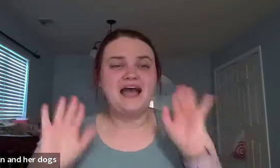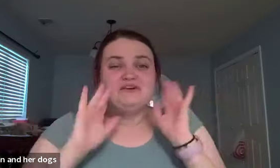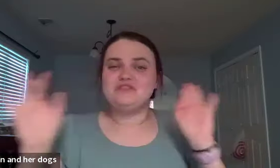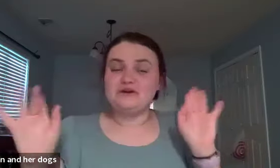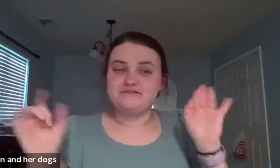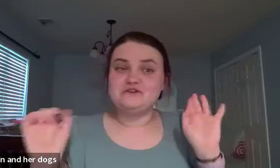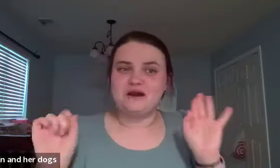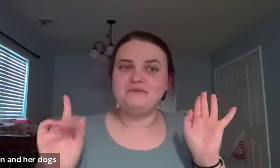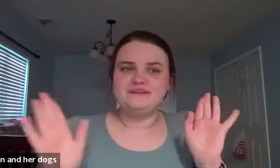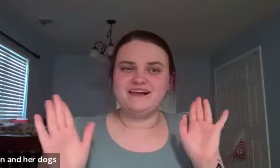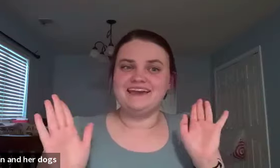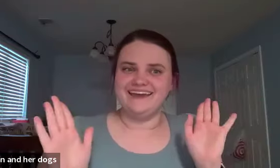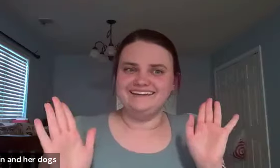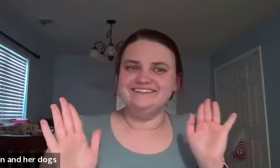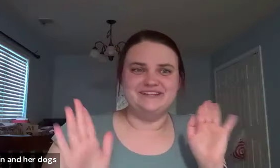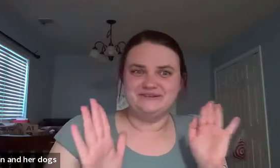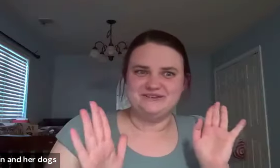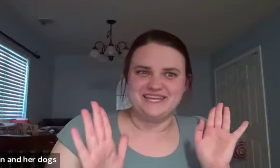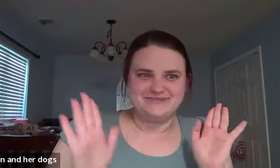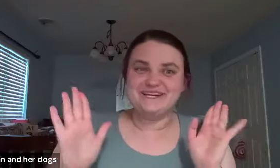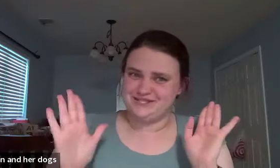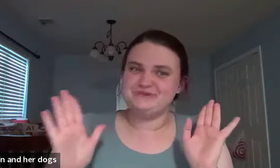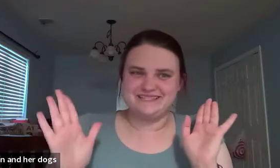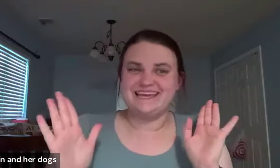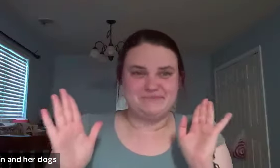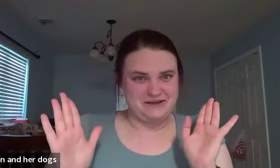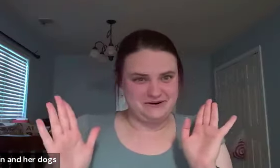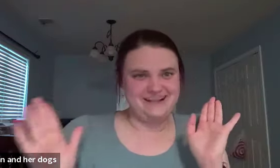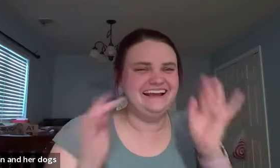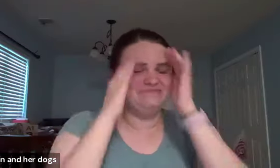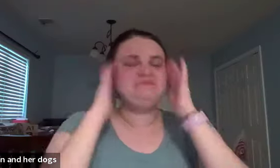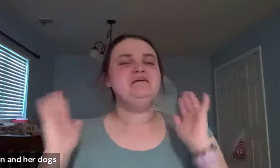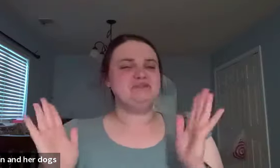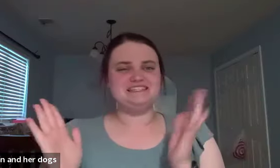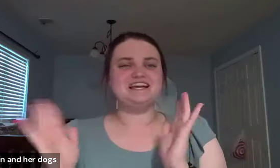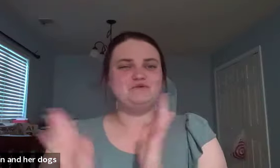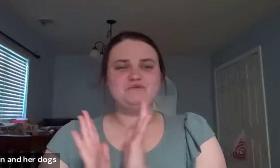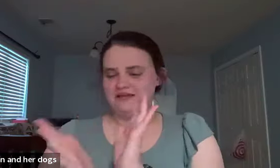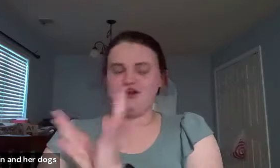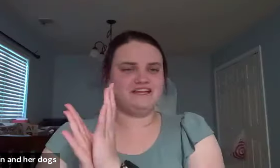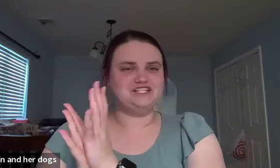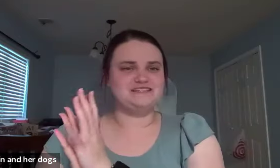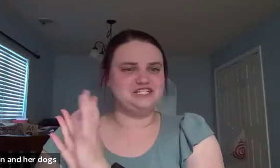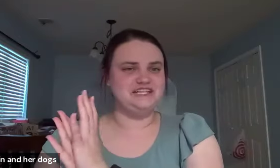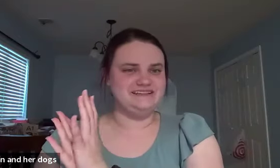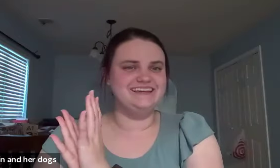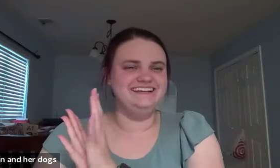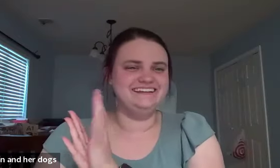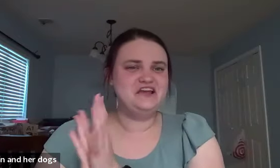are a few where I will be like, hey, don't do this because you will be saying a bad word. But this is actually one where I'm like, no, that just looks like cheese.